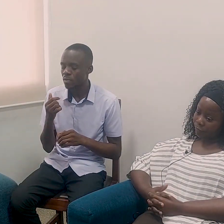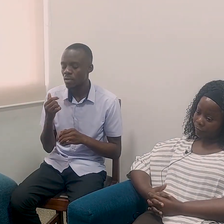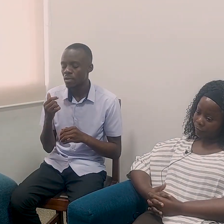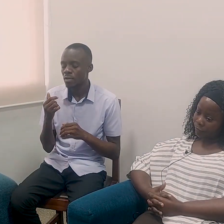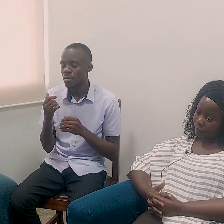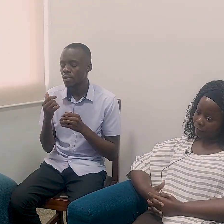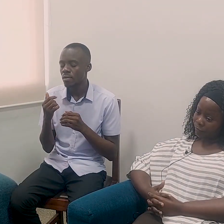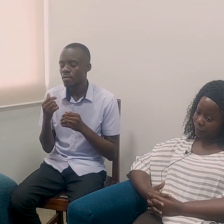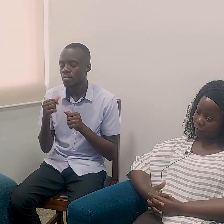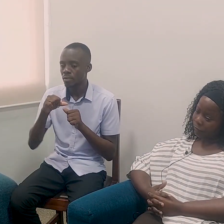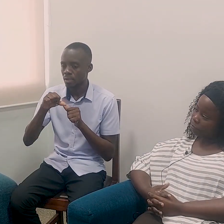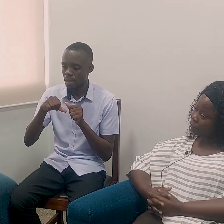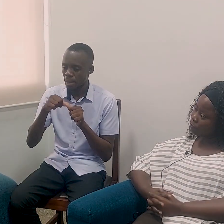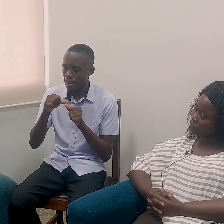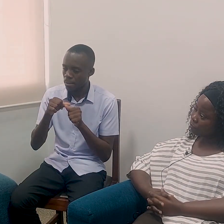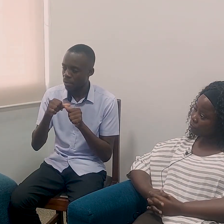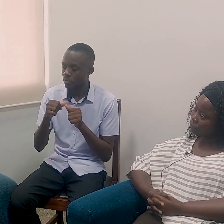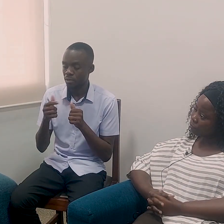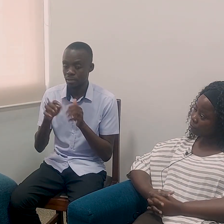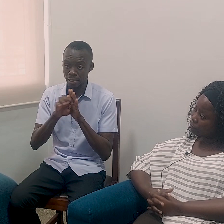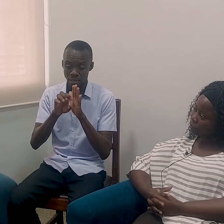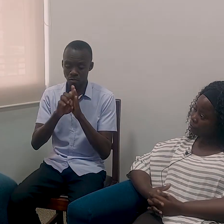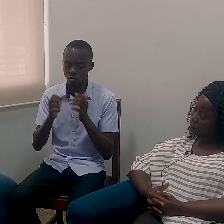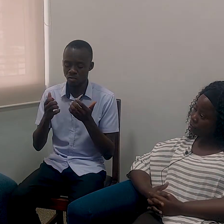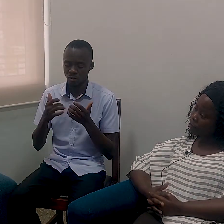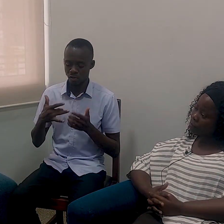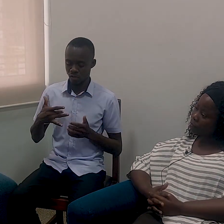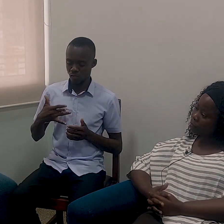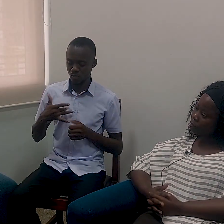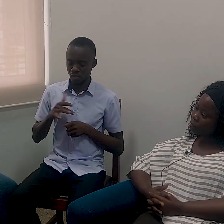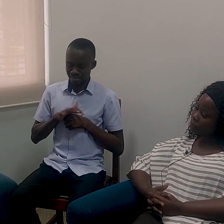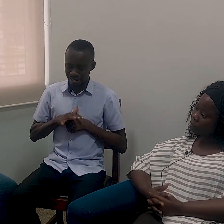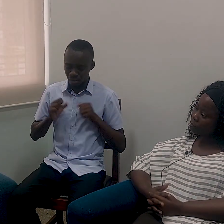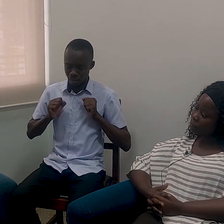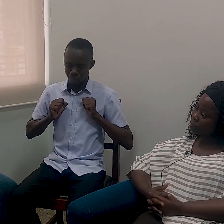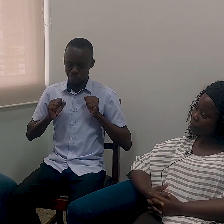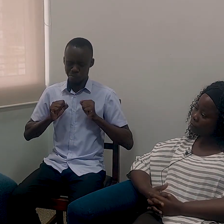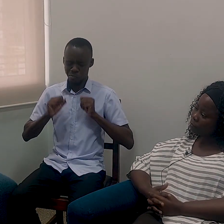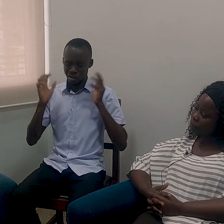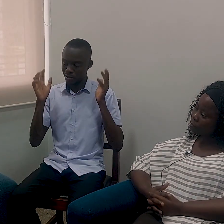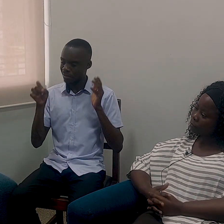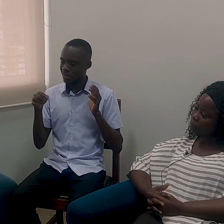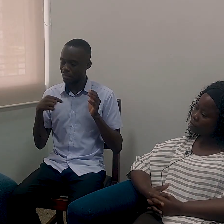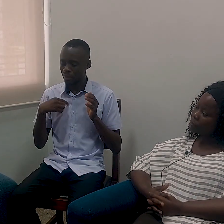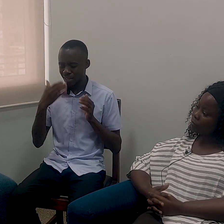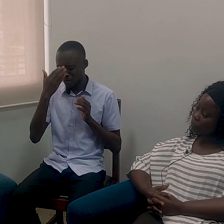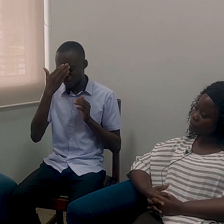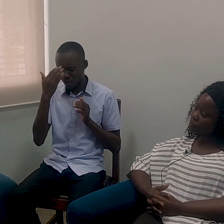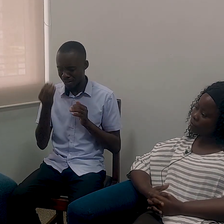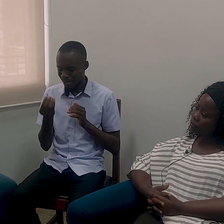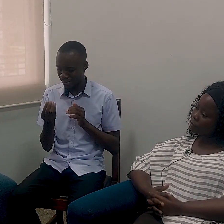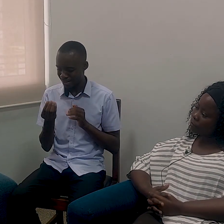regarding let's using burnout as an example. Right, hold on, I seem to have slipped my mind a little bit.